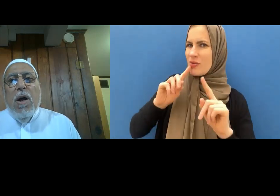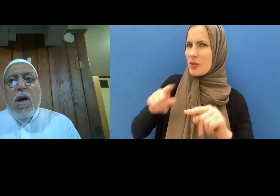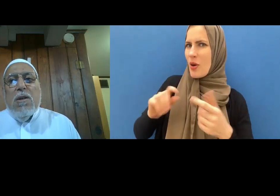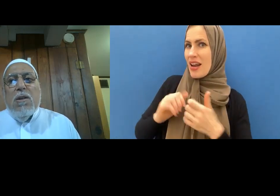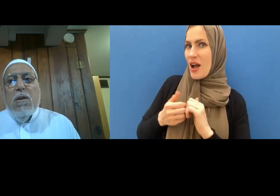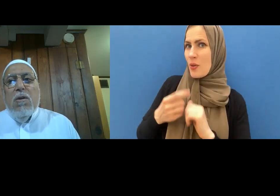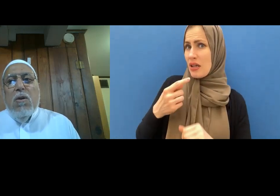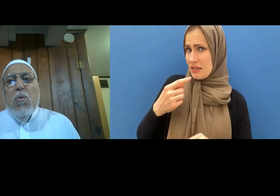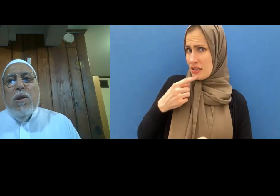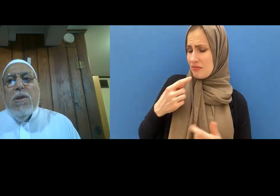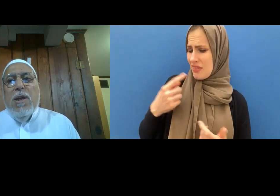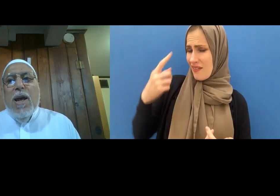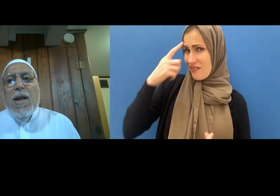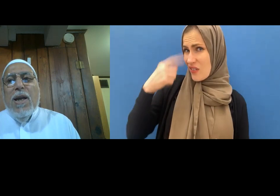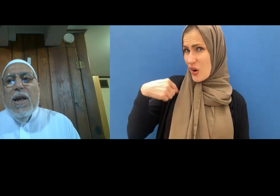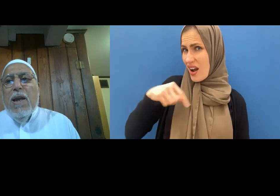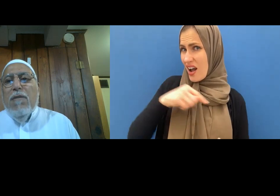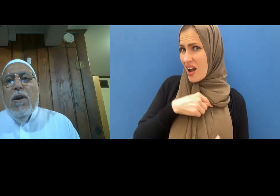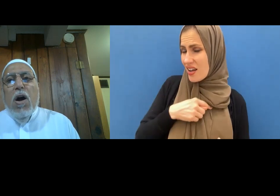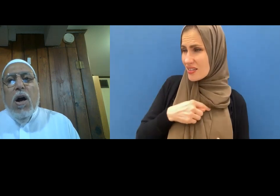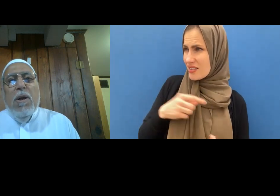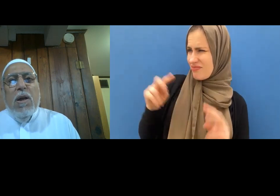for us, we see an